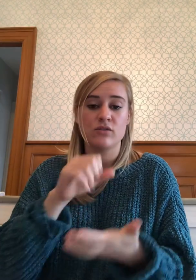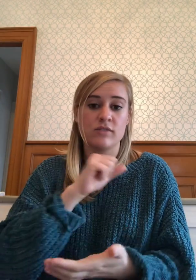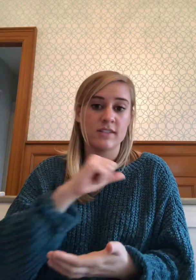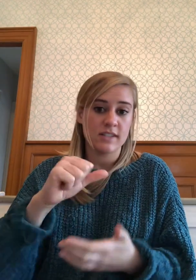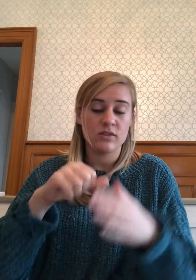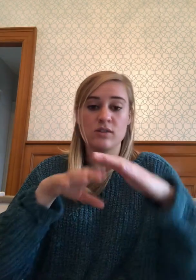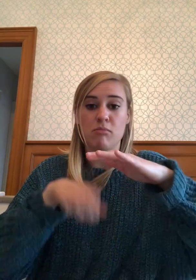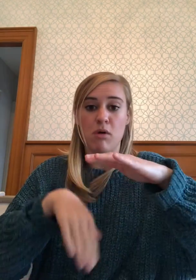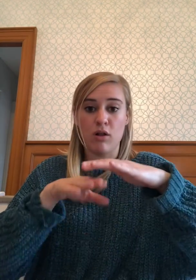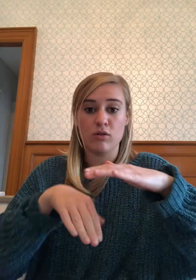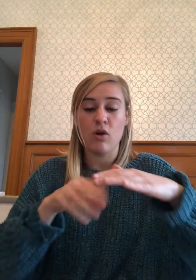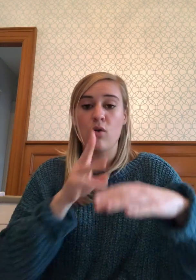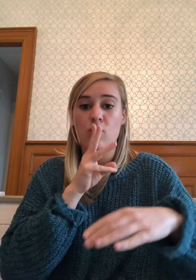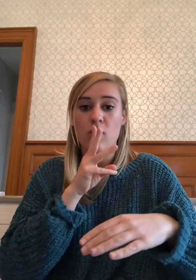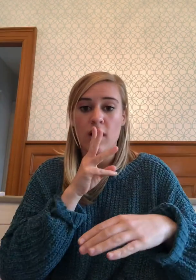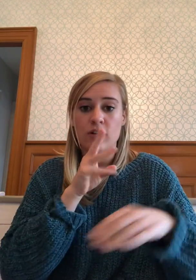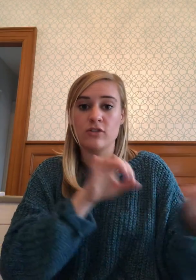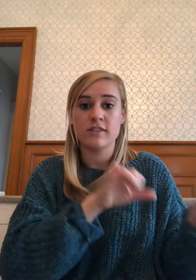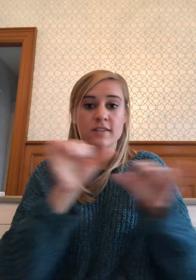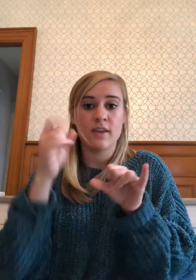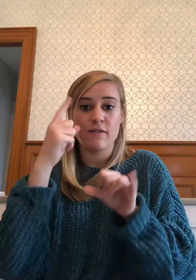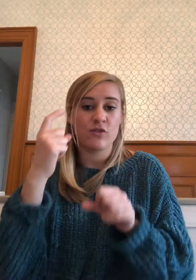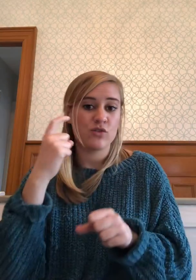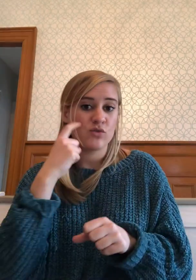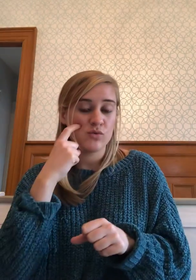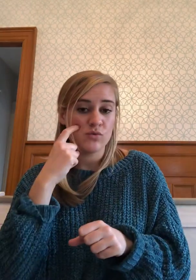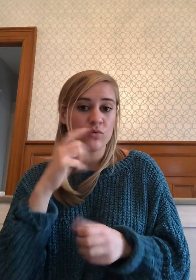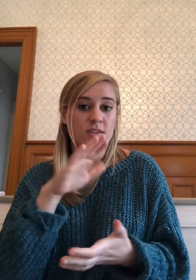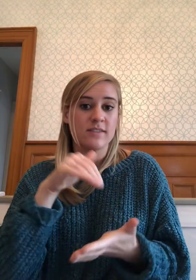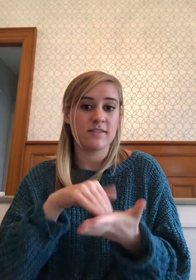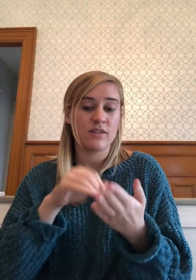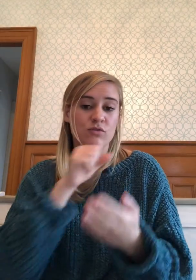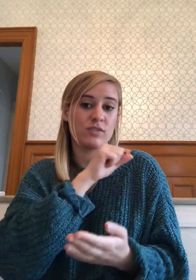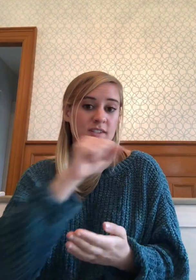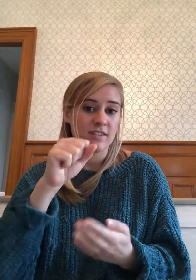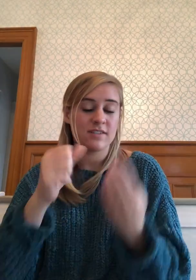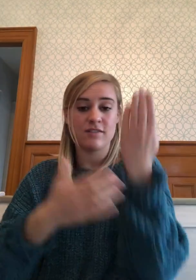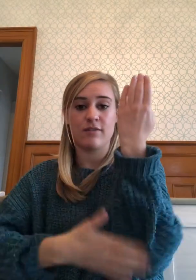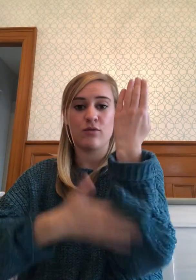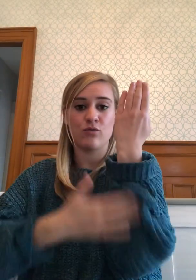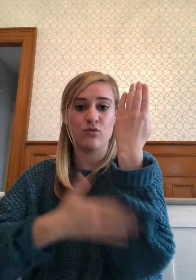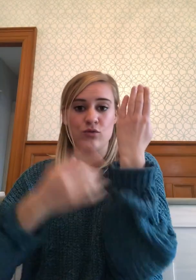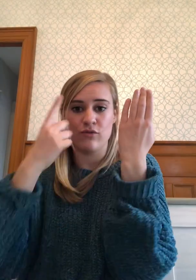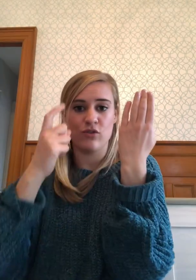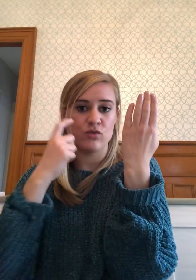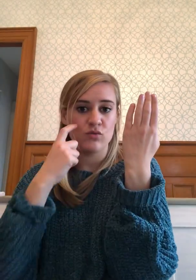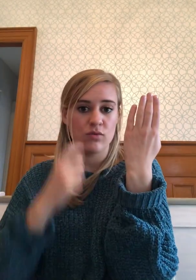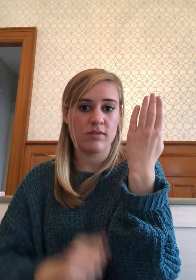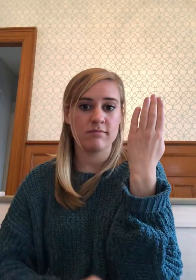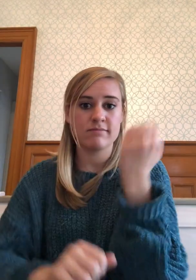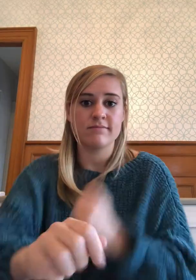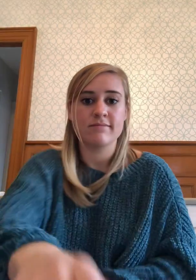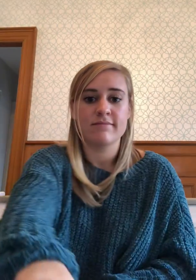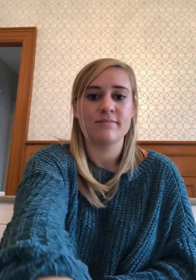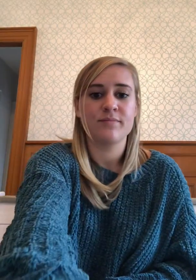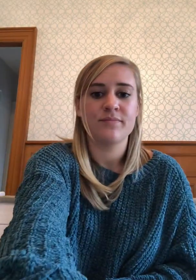the center of resistance is located on the root. Again, this point